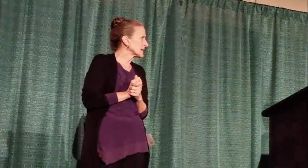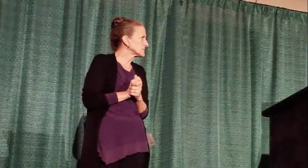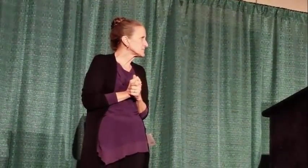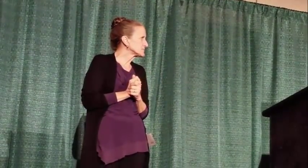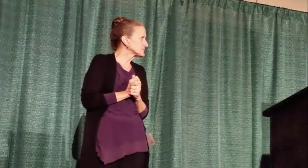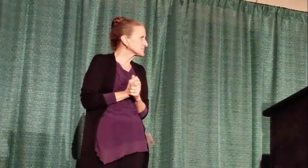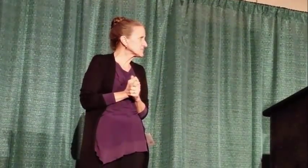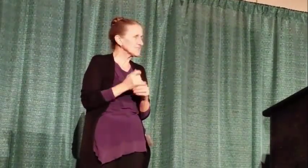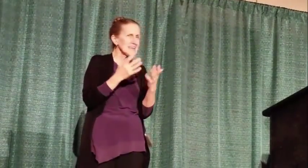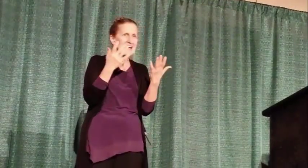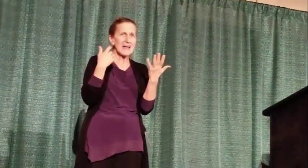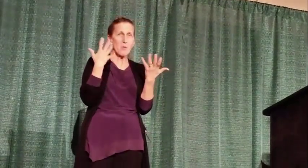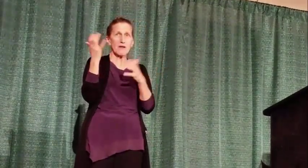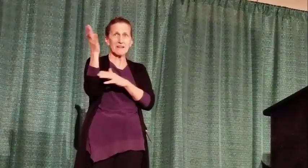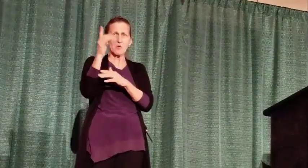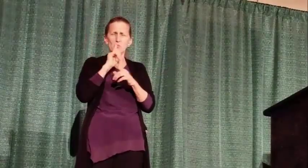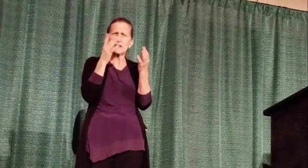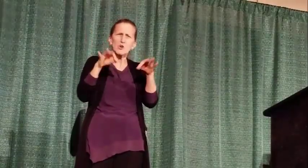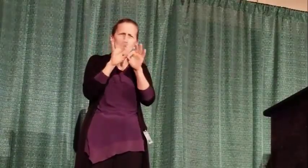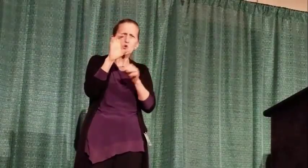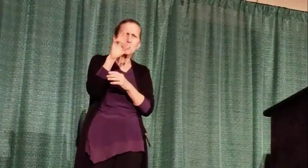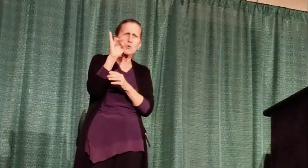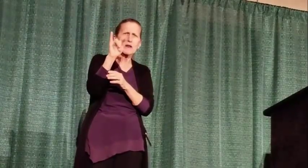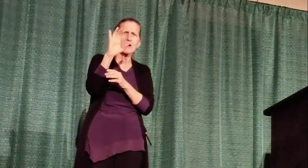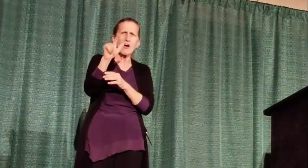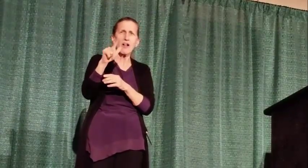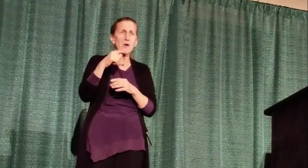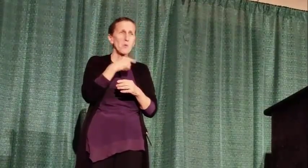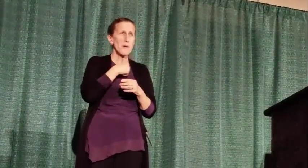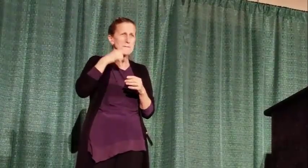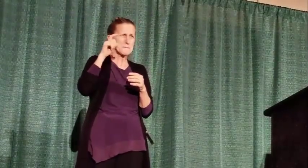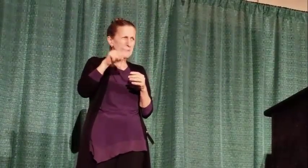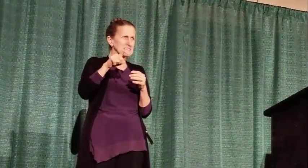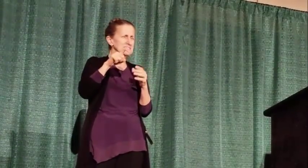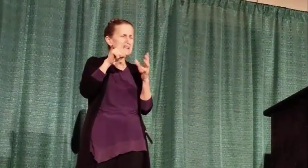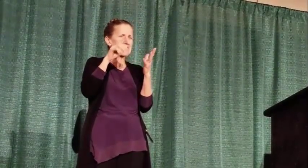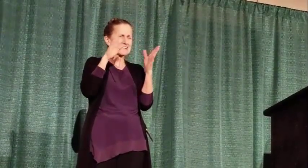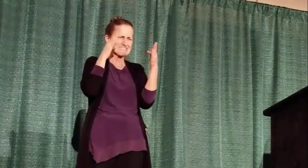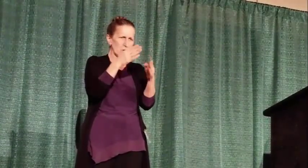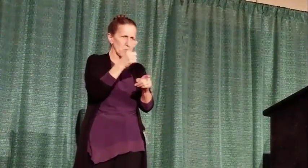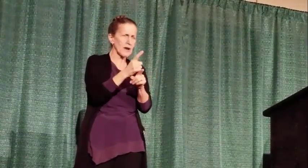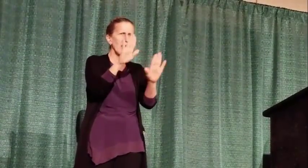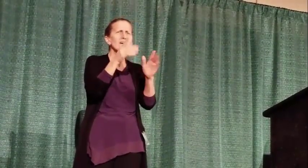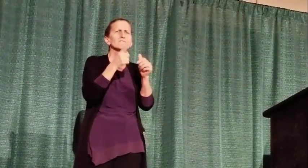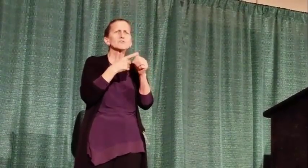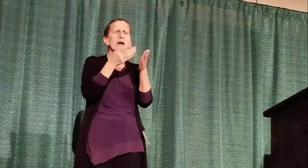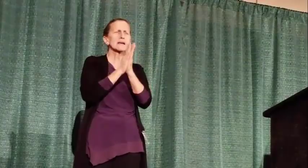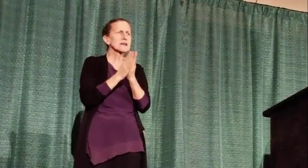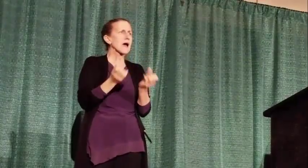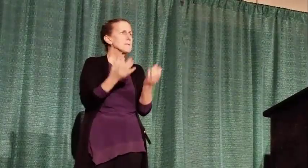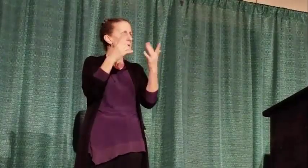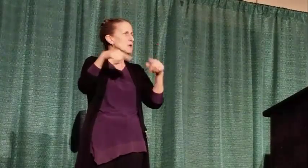Because, you know, this is critical. I mean, we have to be in the right neighborhood. Like, let me ask you a question. How many of you